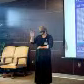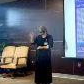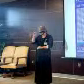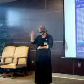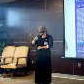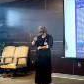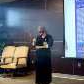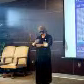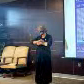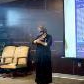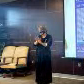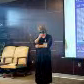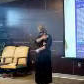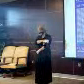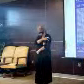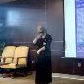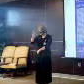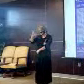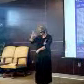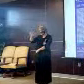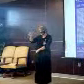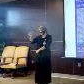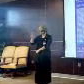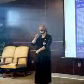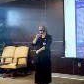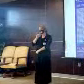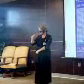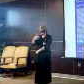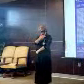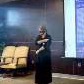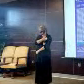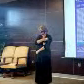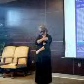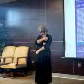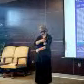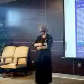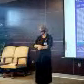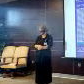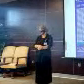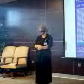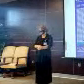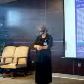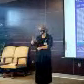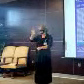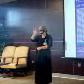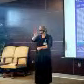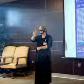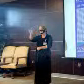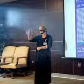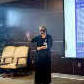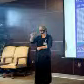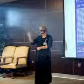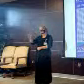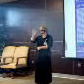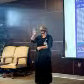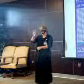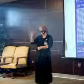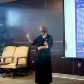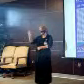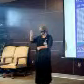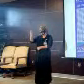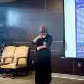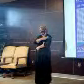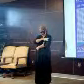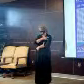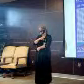patients in the ICU are unvaccinated. And 77 of the 79 patients on a ventilator